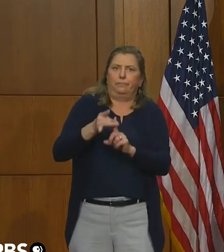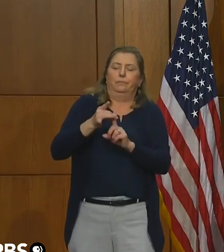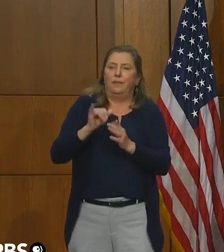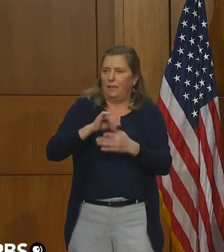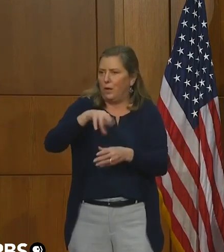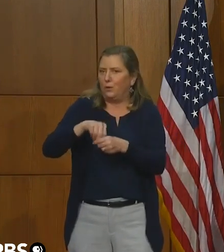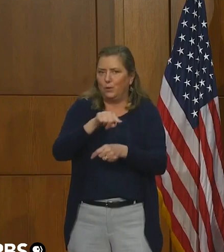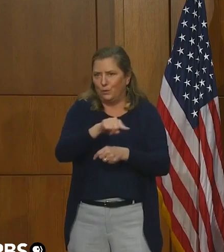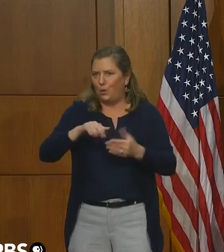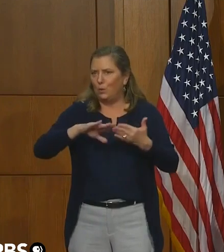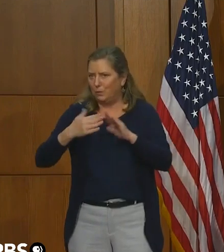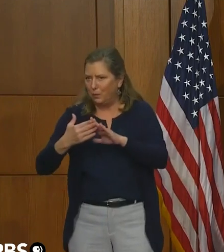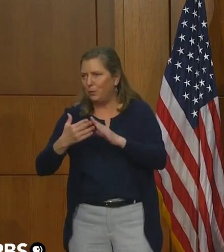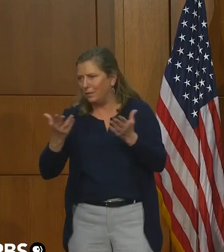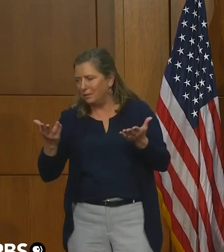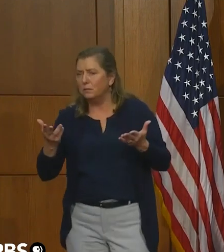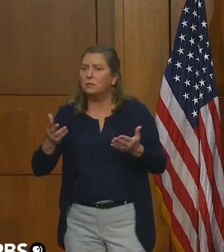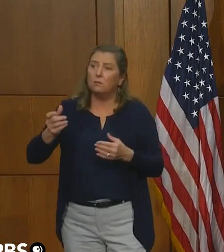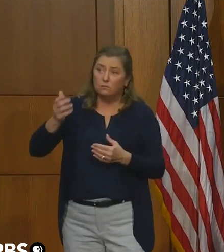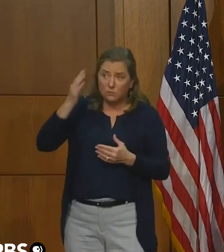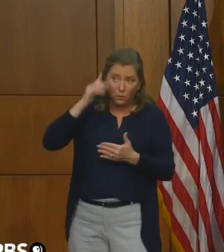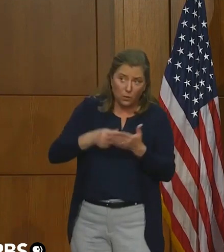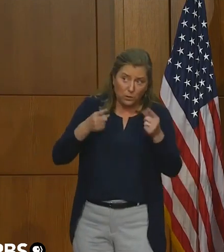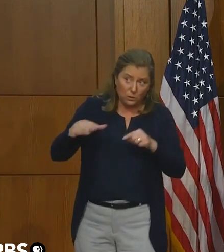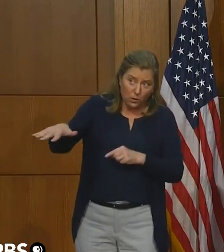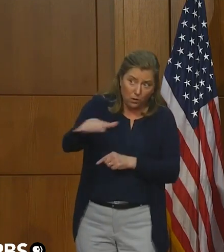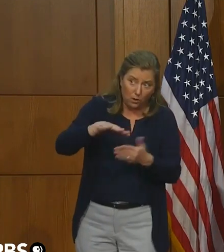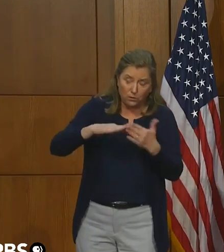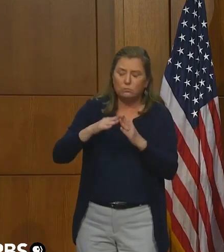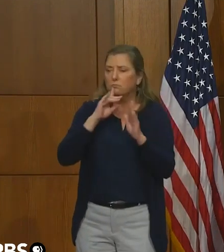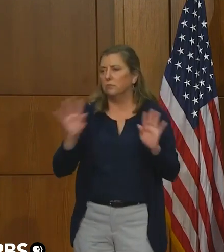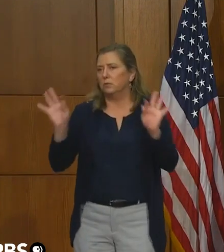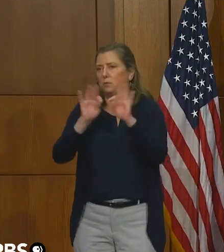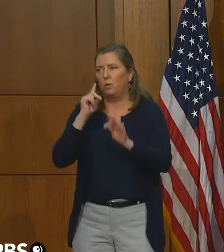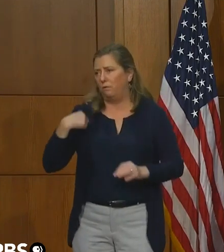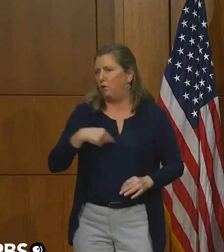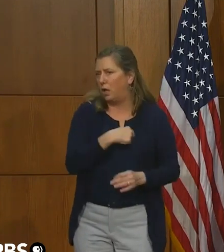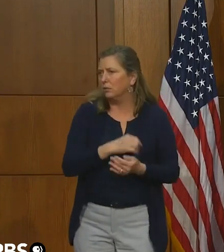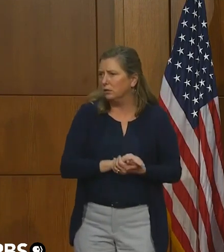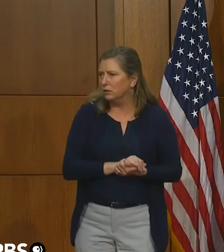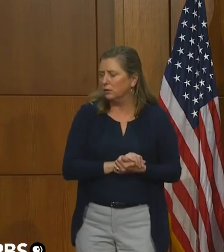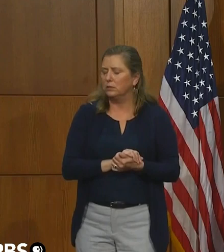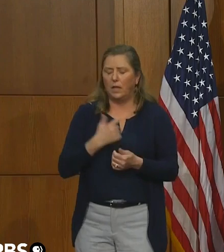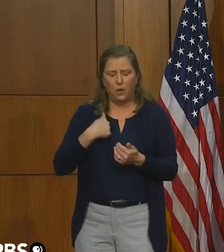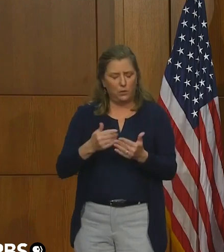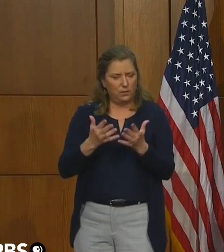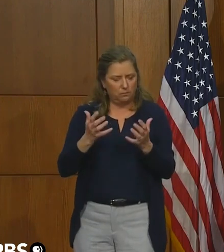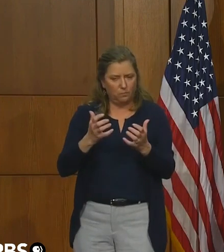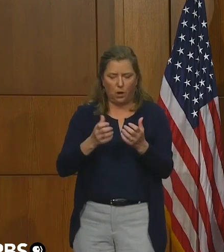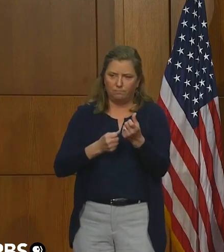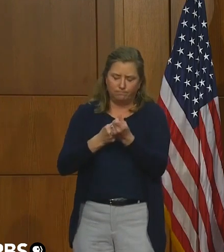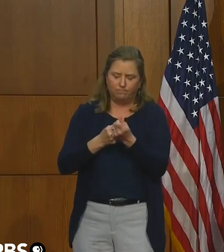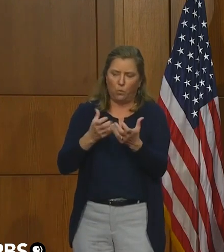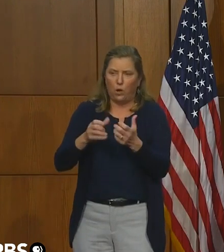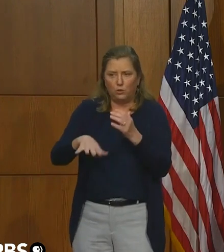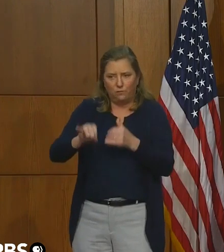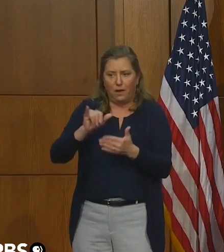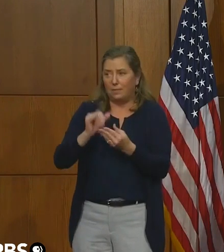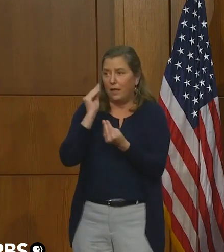communities. And so understanding what's happening there is, in fact, very critical to us, and we're dedicated to finding out